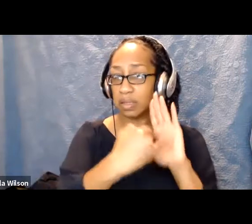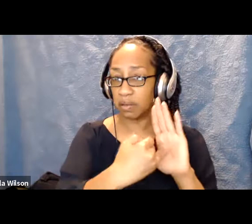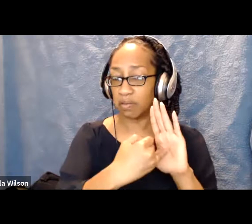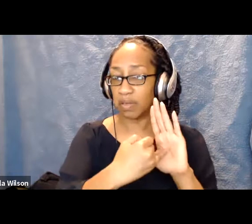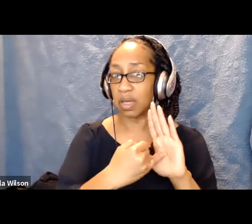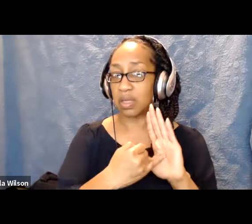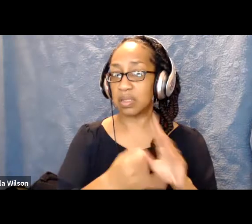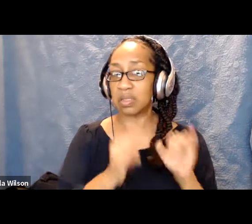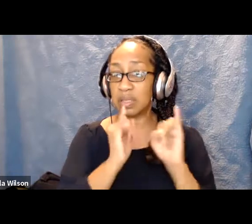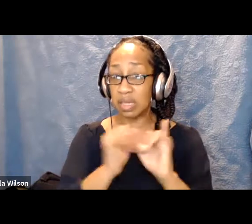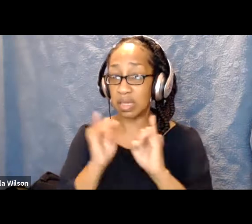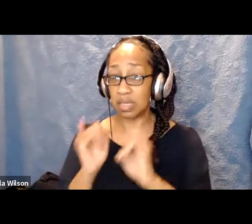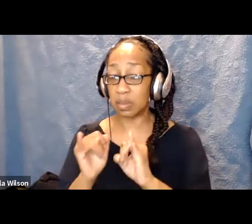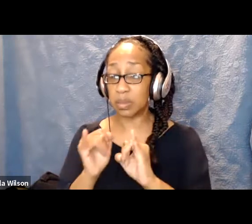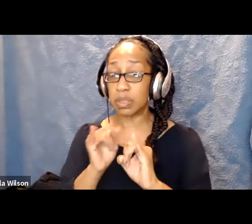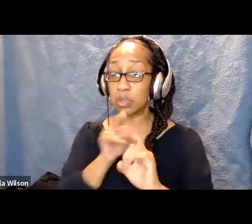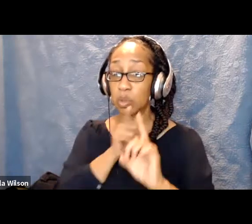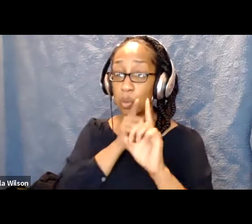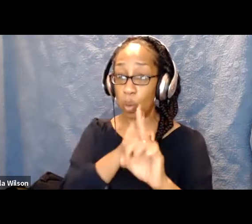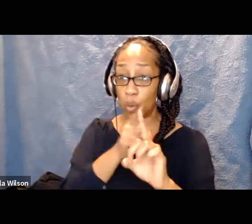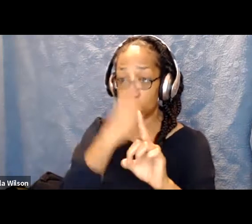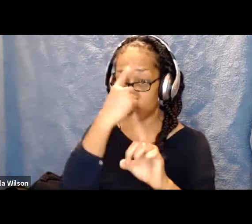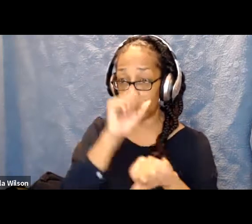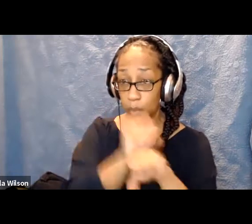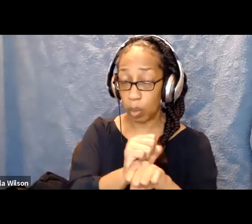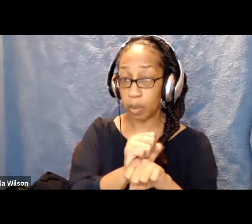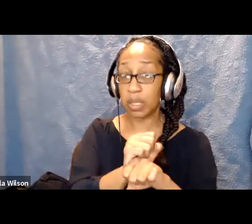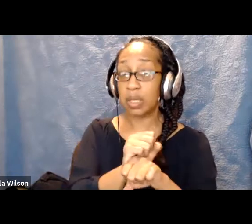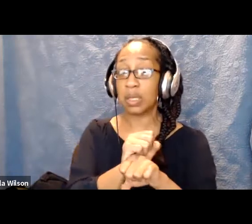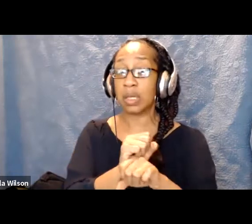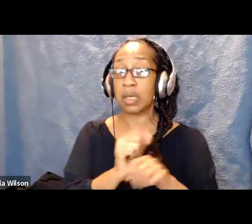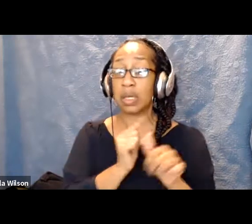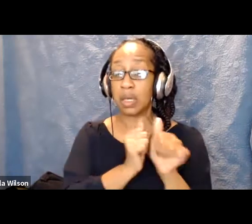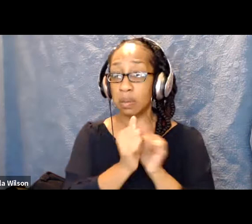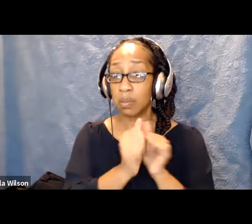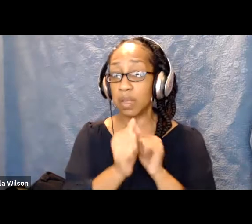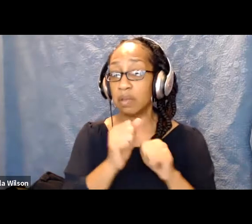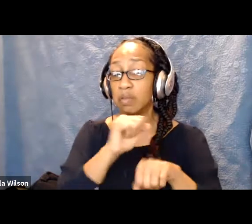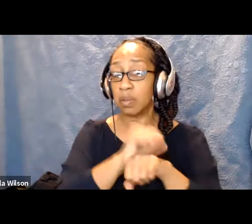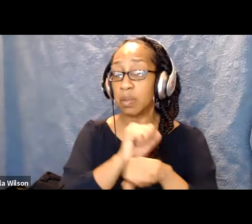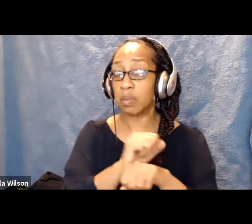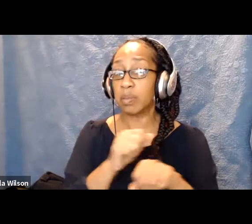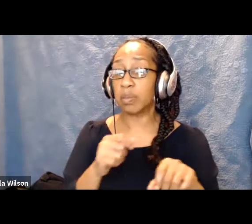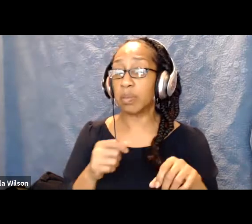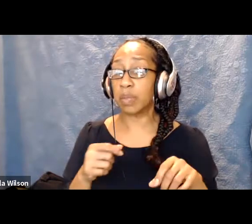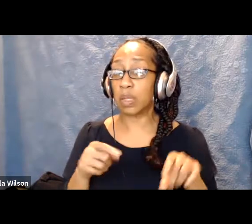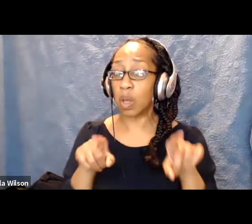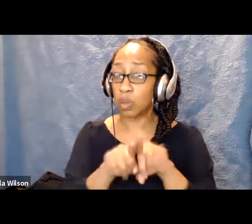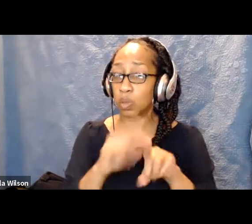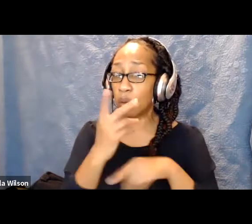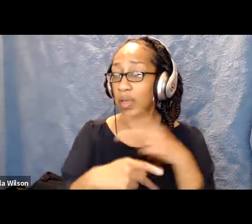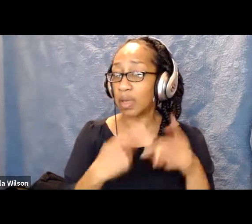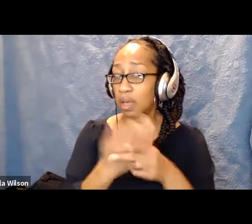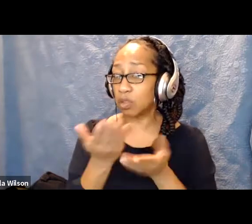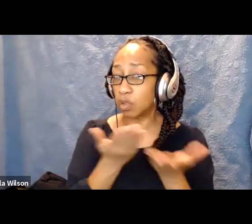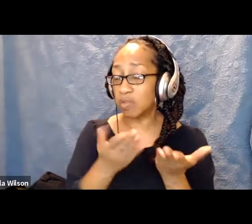individual's employment goal in competitive integrated employment, but also the types of services that are needed